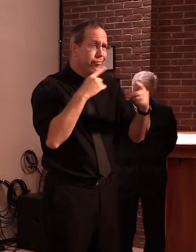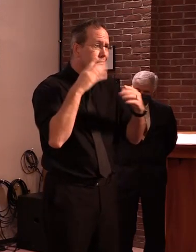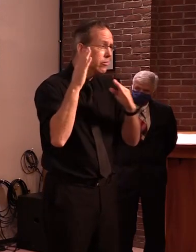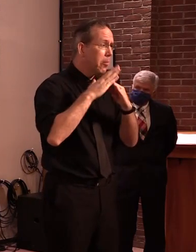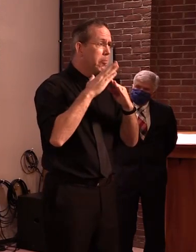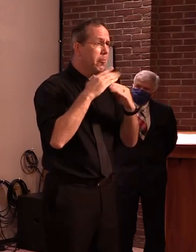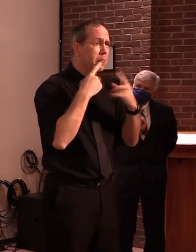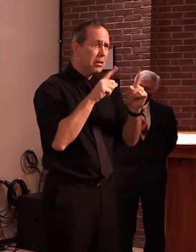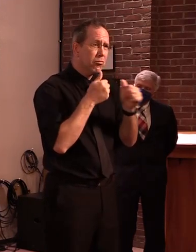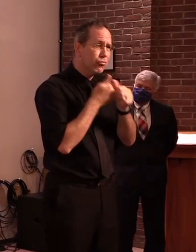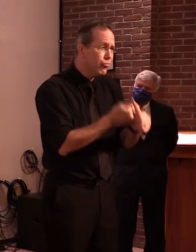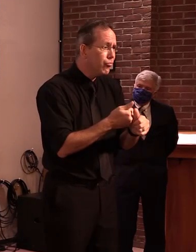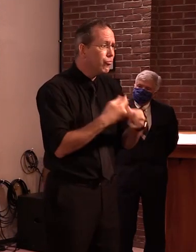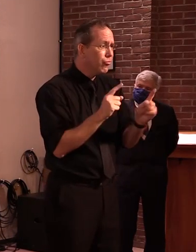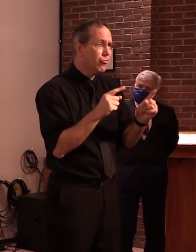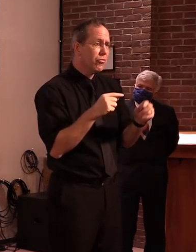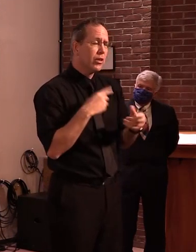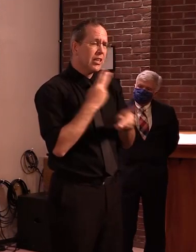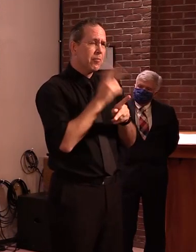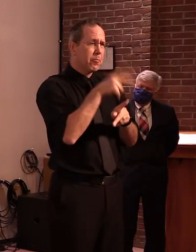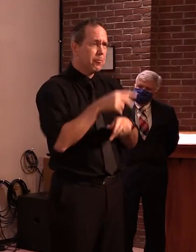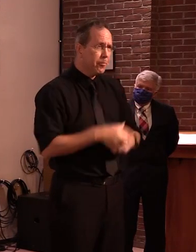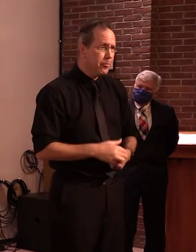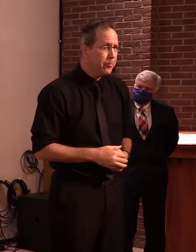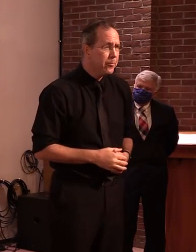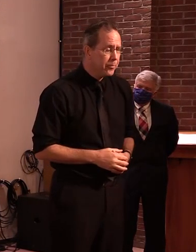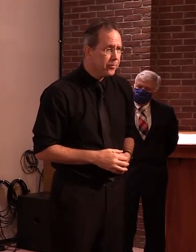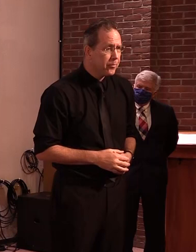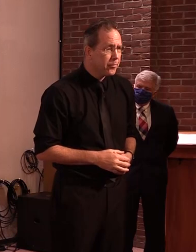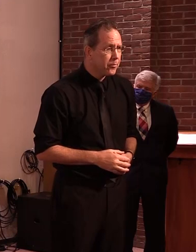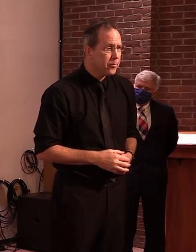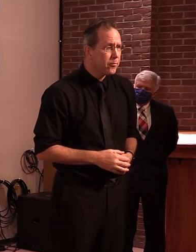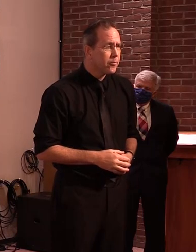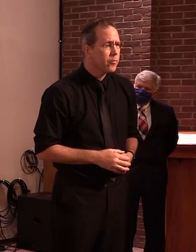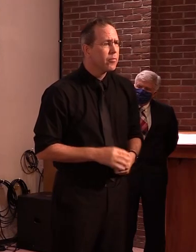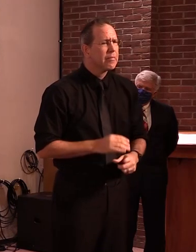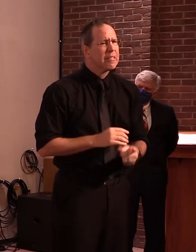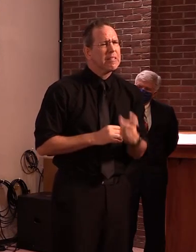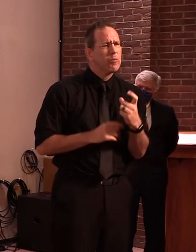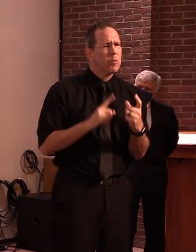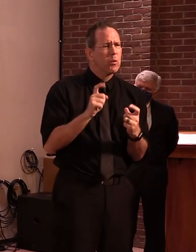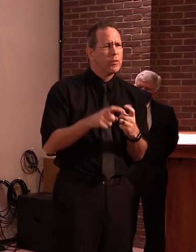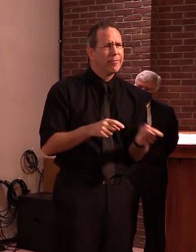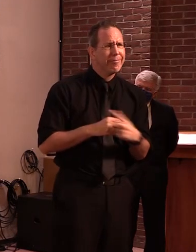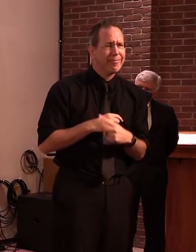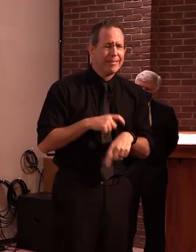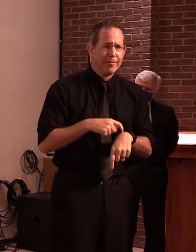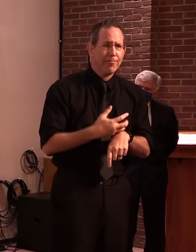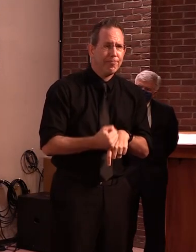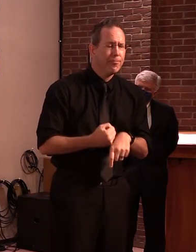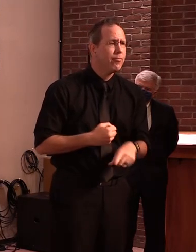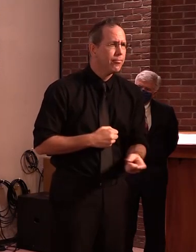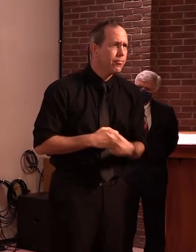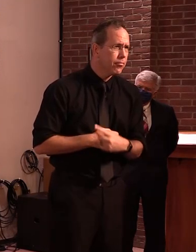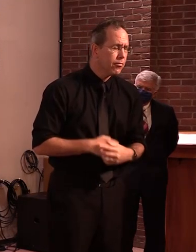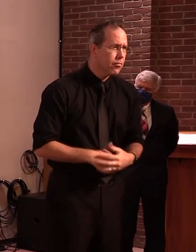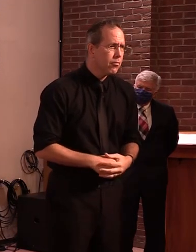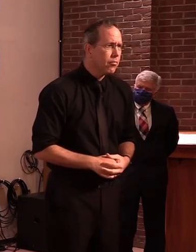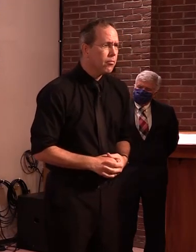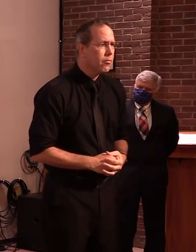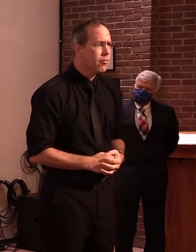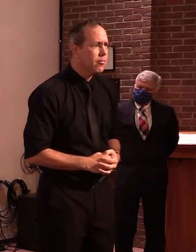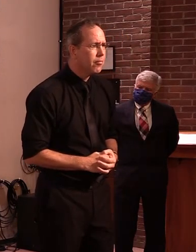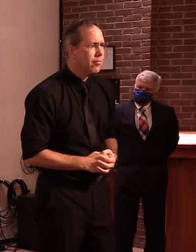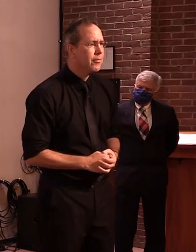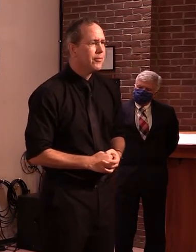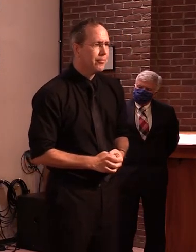possible. Thank you. If I could just give one more question. This one I'm going to direct to Secretary Smith.